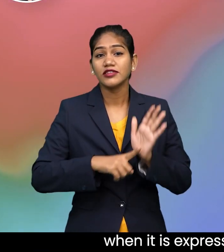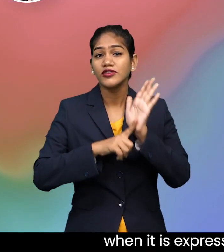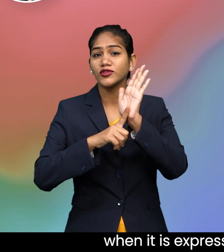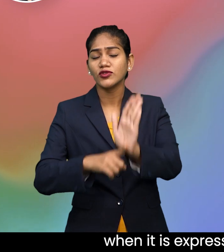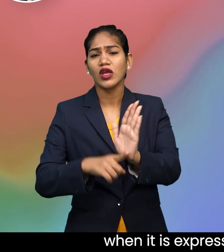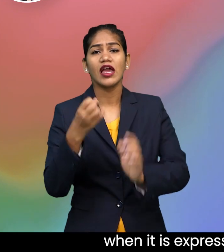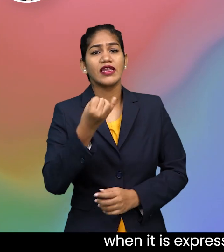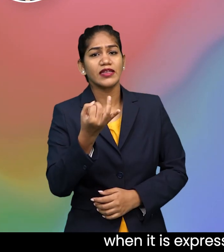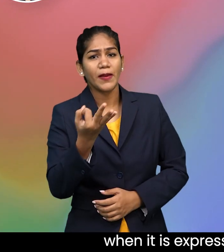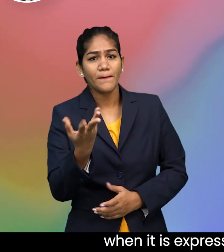numbers or amounts.